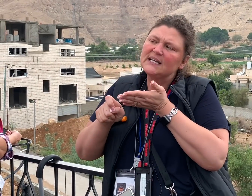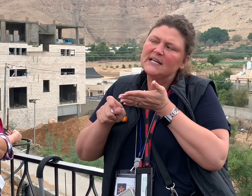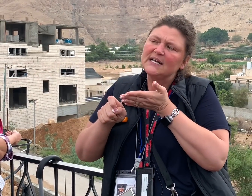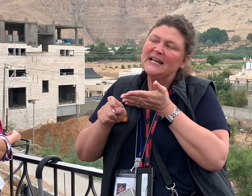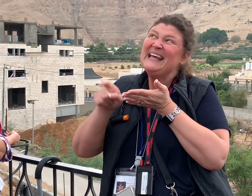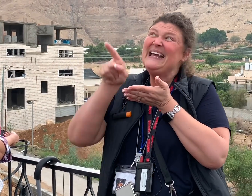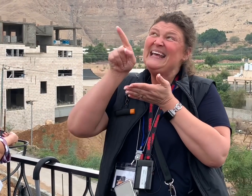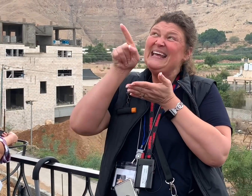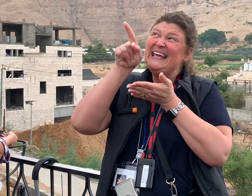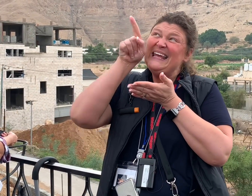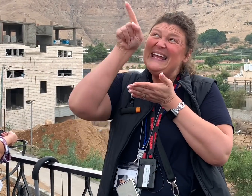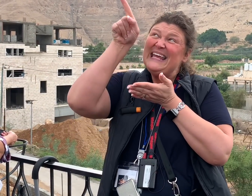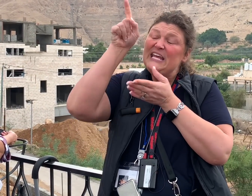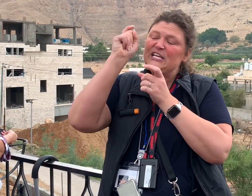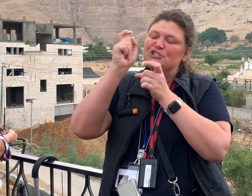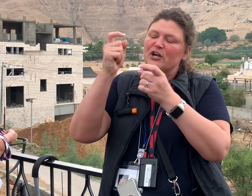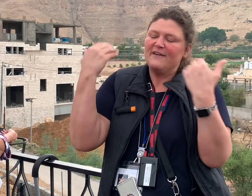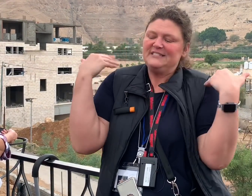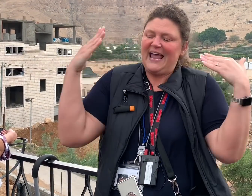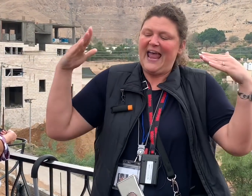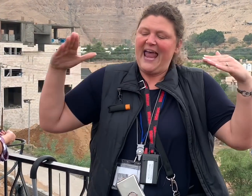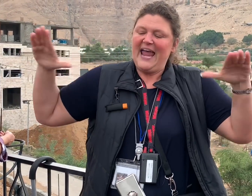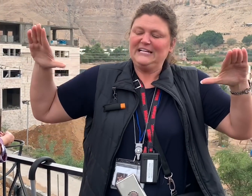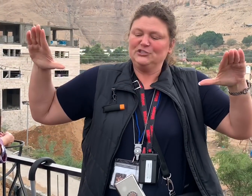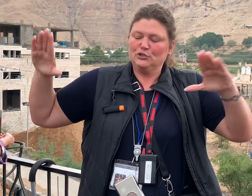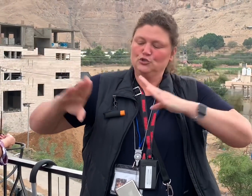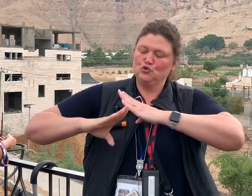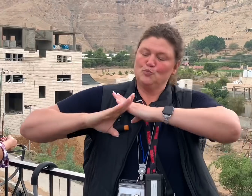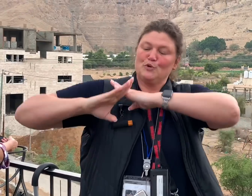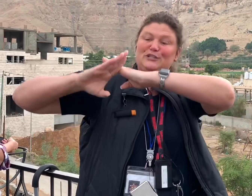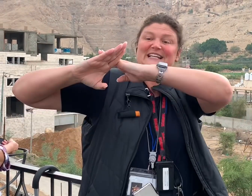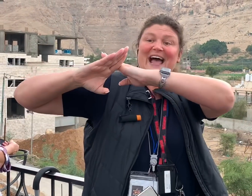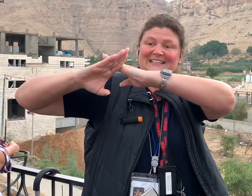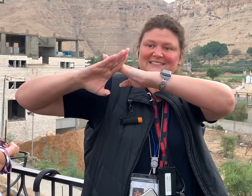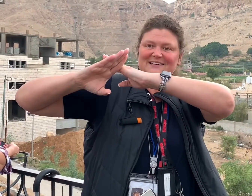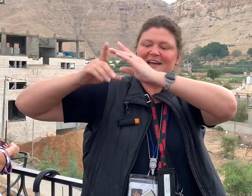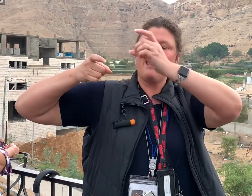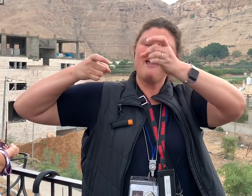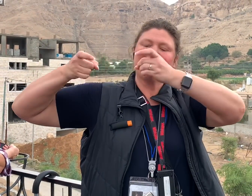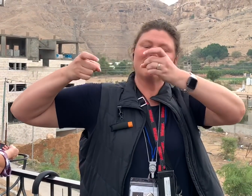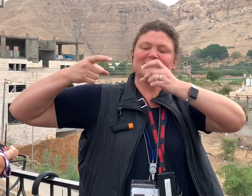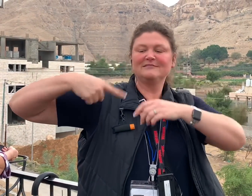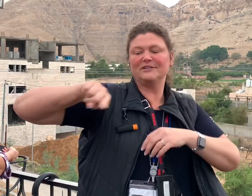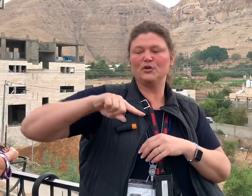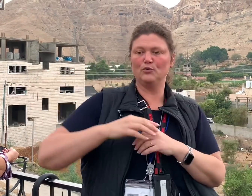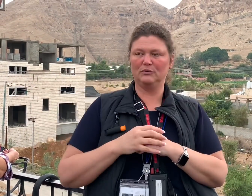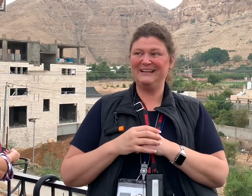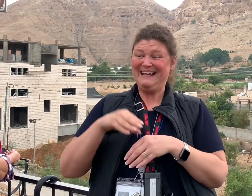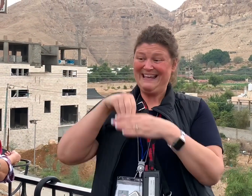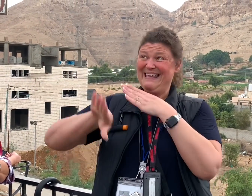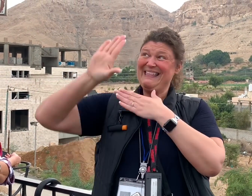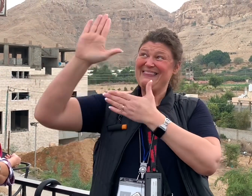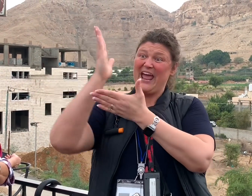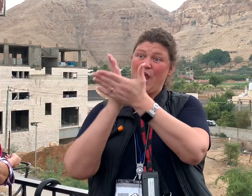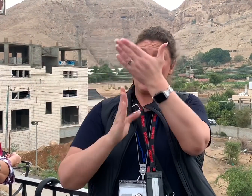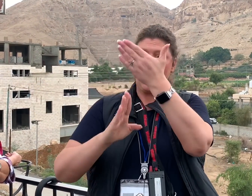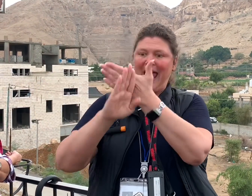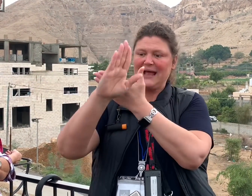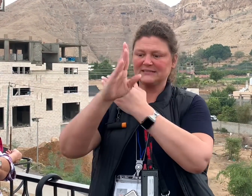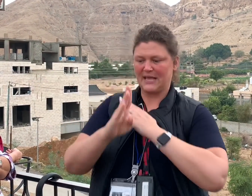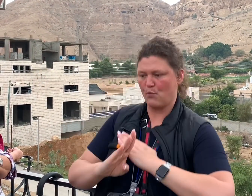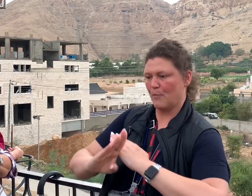give his angels charge over you to keep you, and in their hands they shall bear you